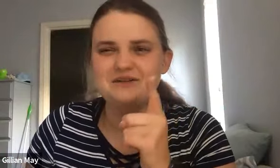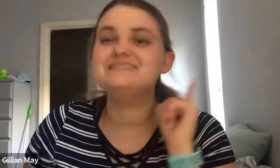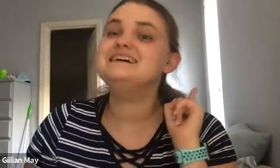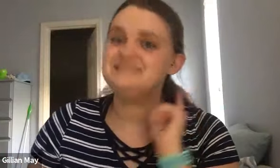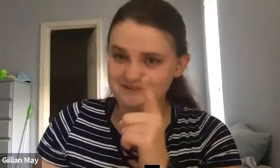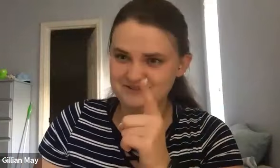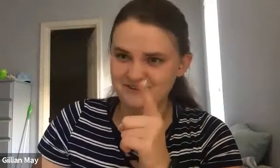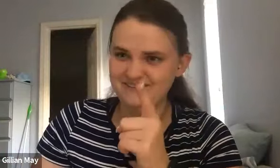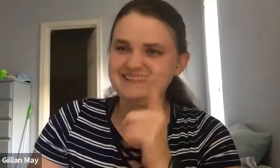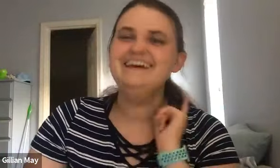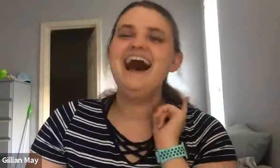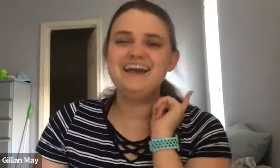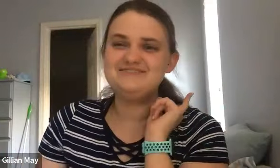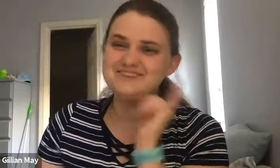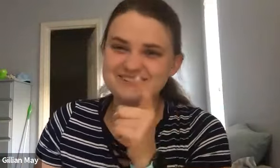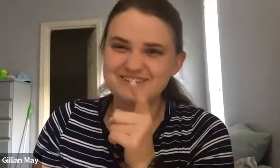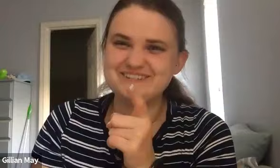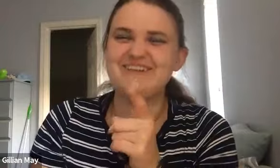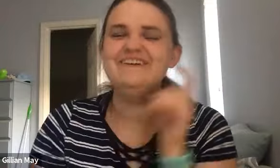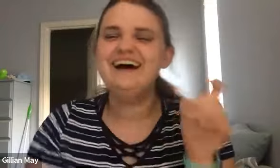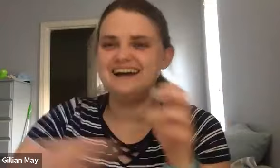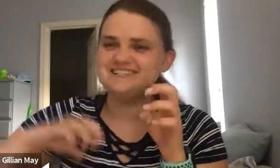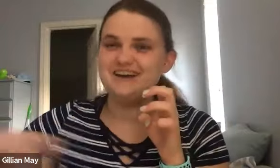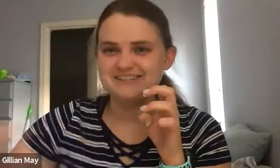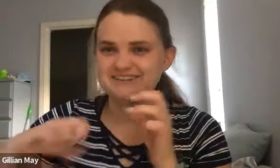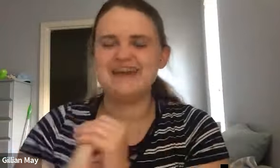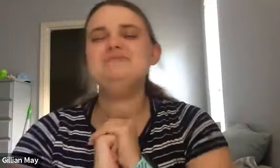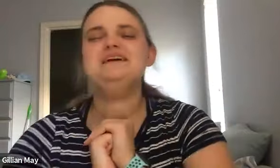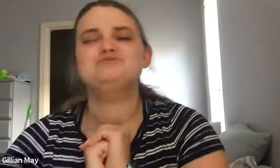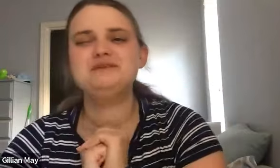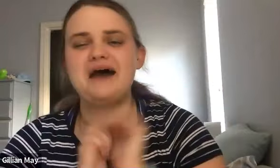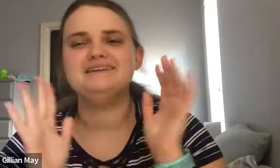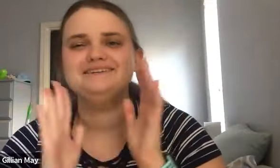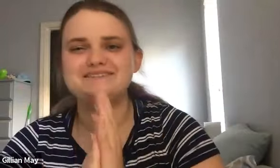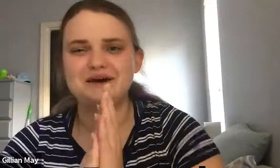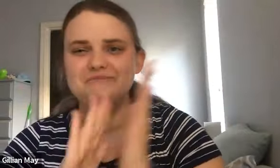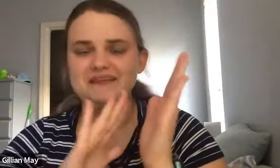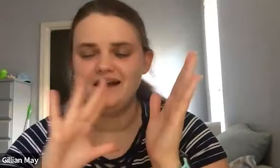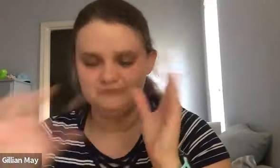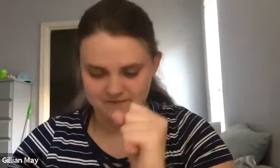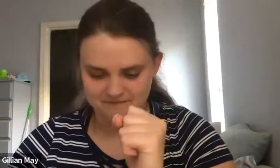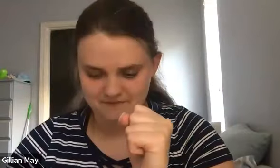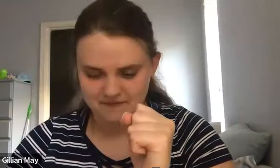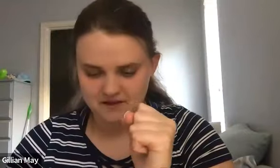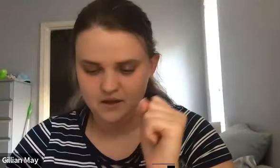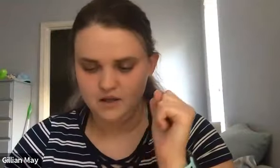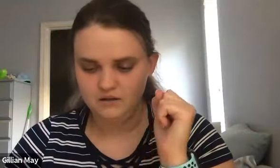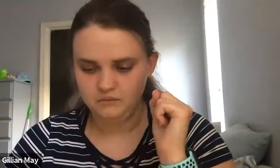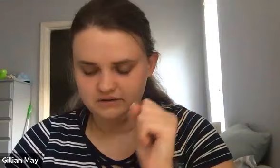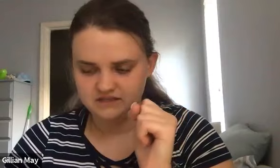tolerance. Self-control. I have no self-control. I just scratch all day. It's really bad. So, okay. What was I going to